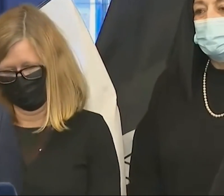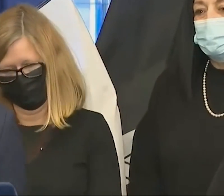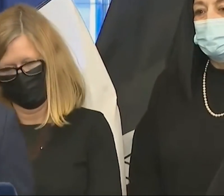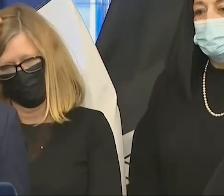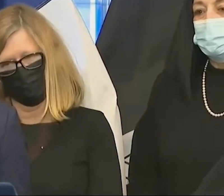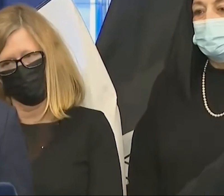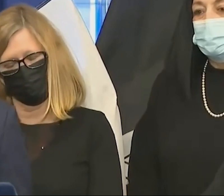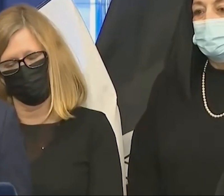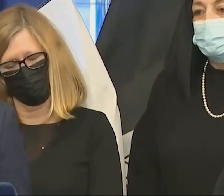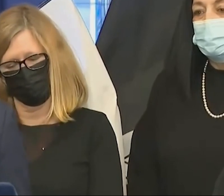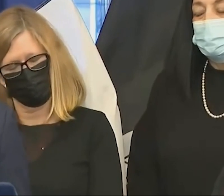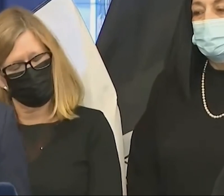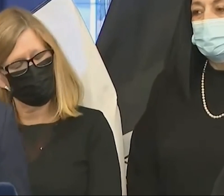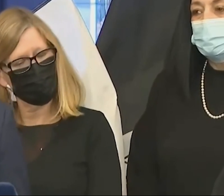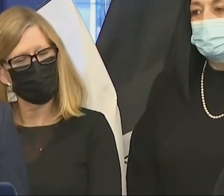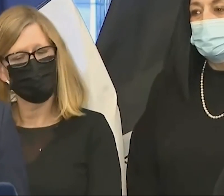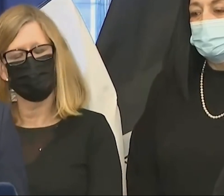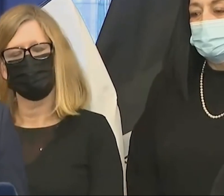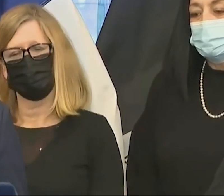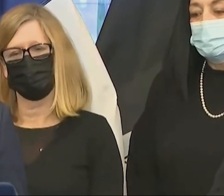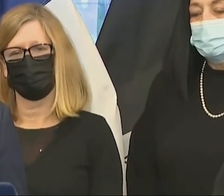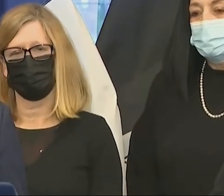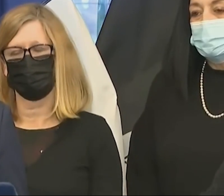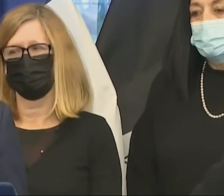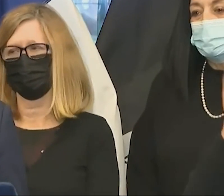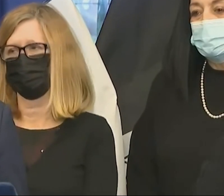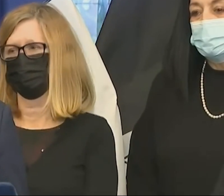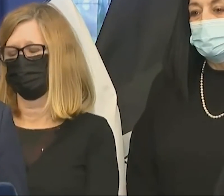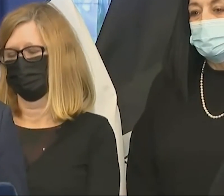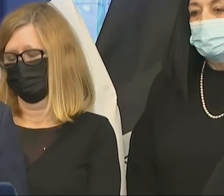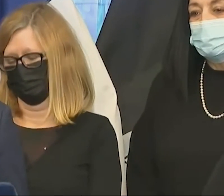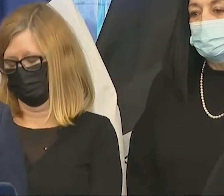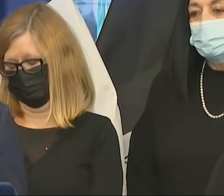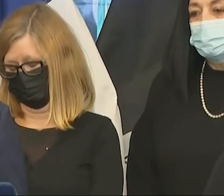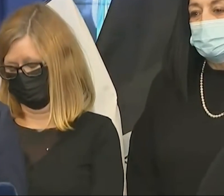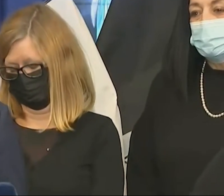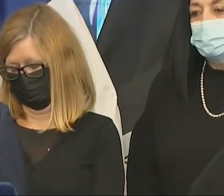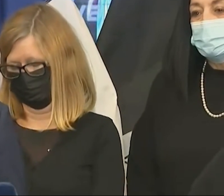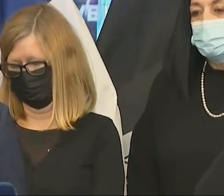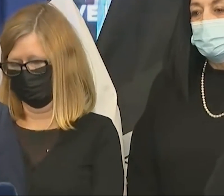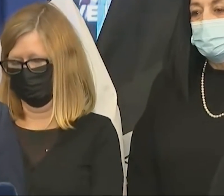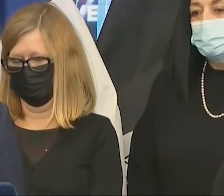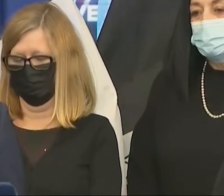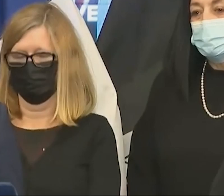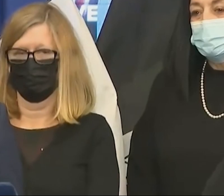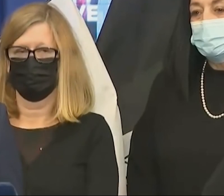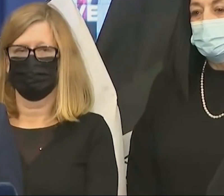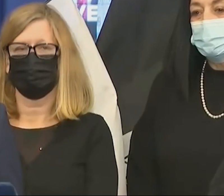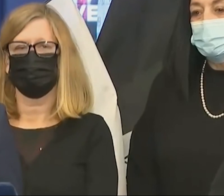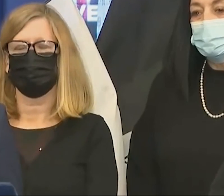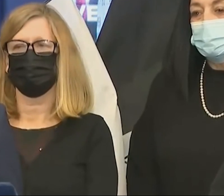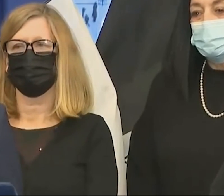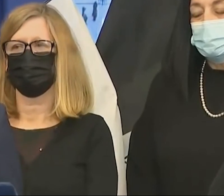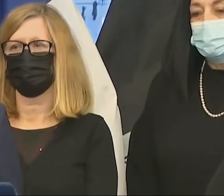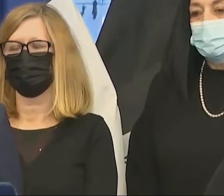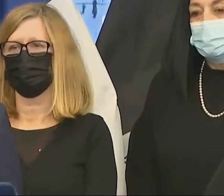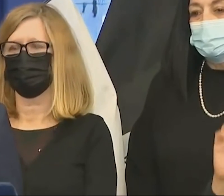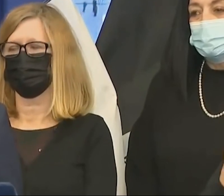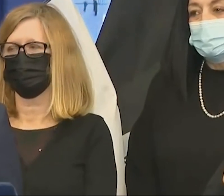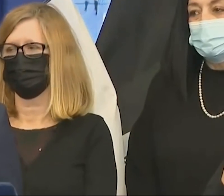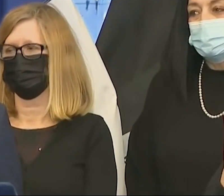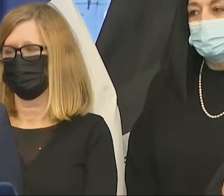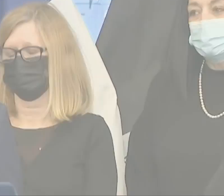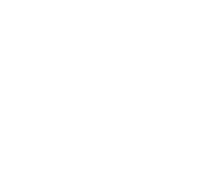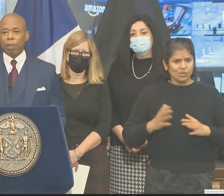develop disaster readiness plans and to respond to those emergencies, something that Mayor Eric Adams says is important in this moment in the